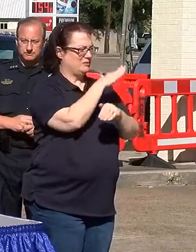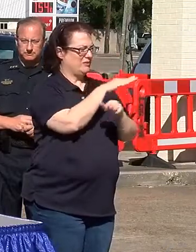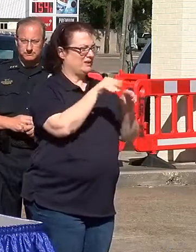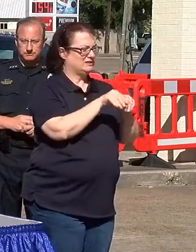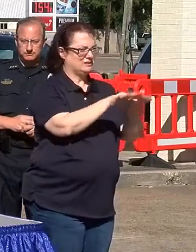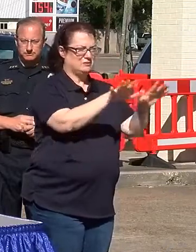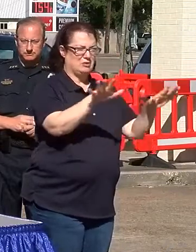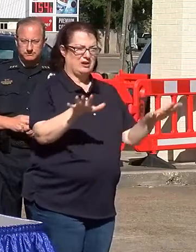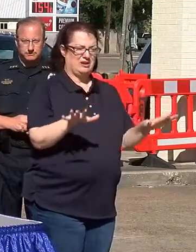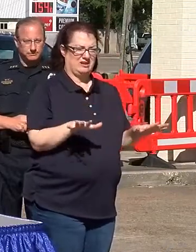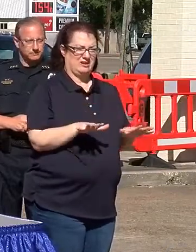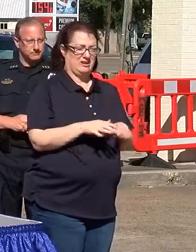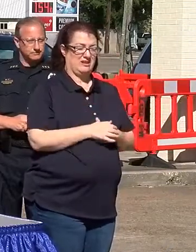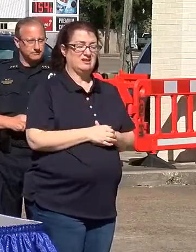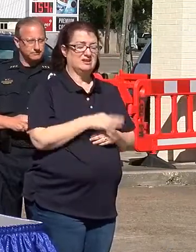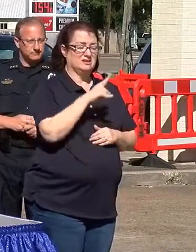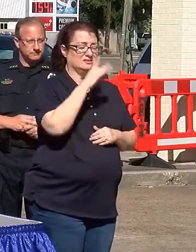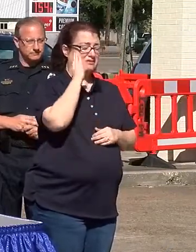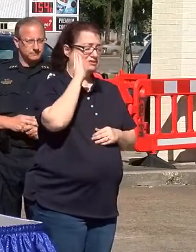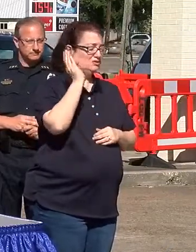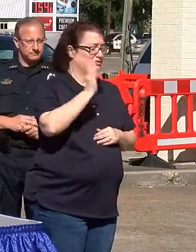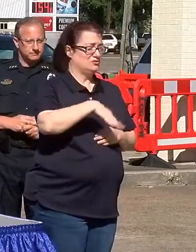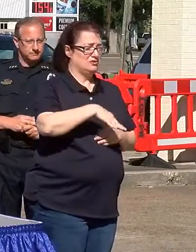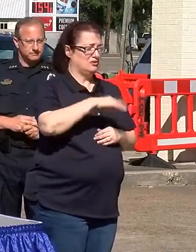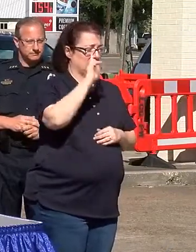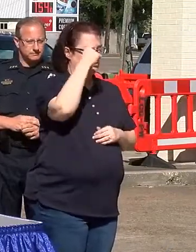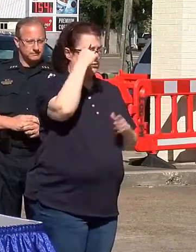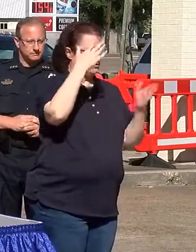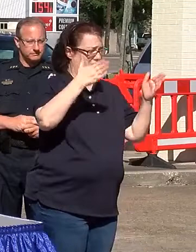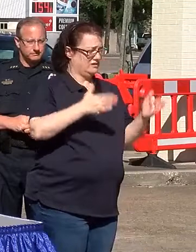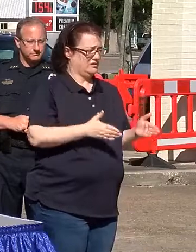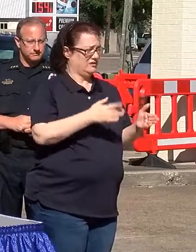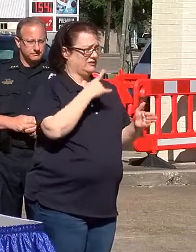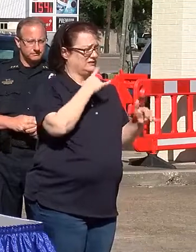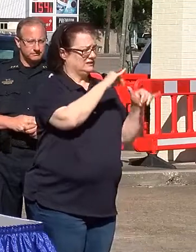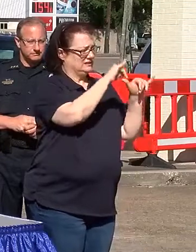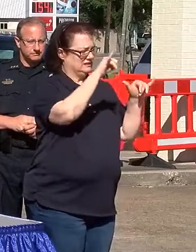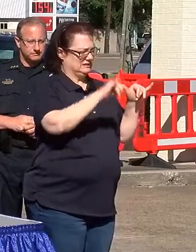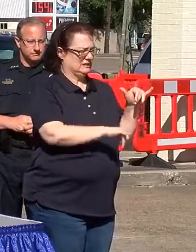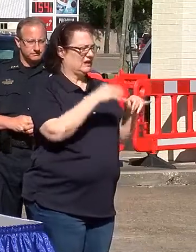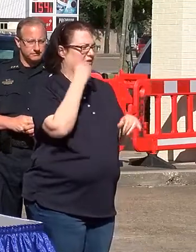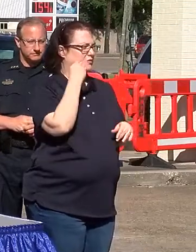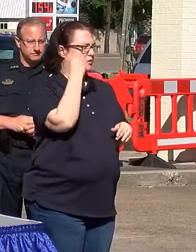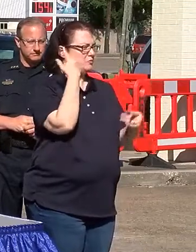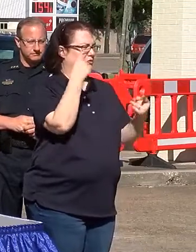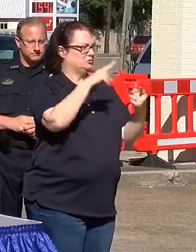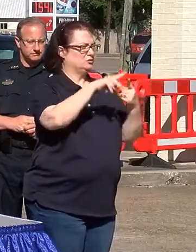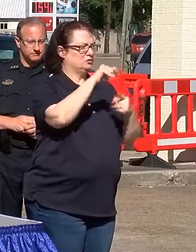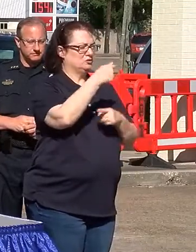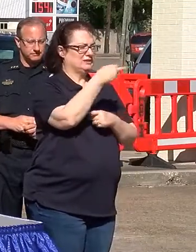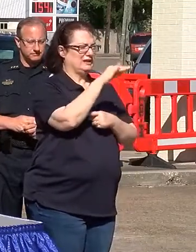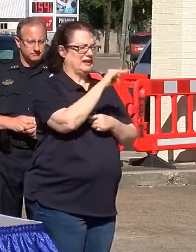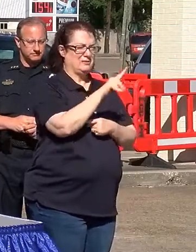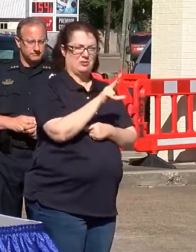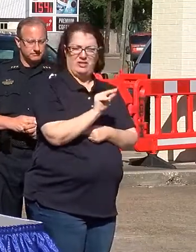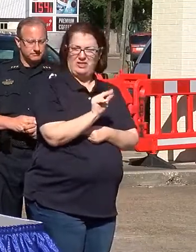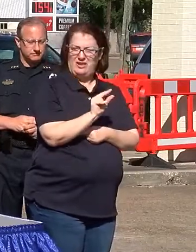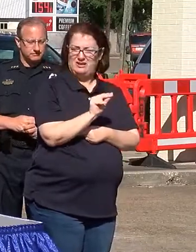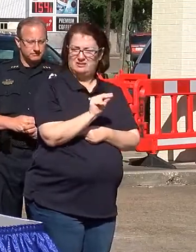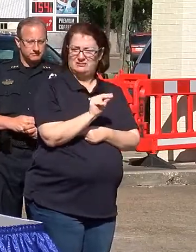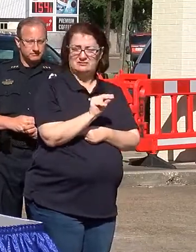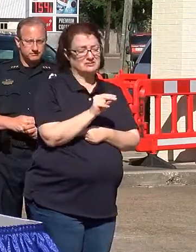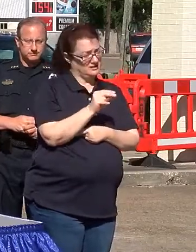virus. As you know, the governor has issued a stay-at-home order through April 30th, and that order may very